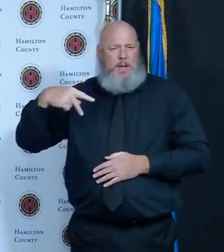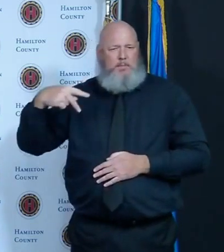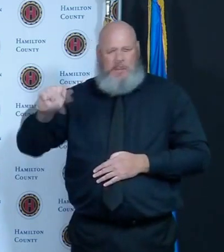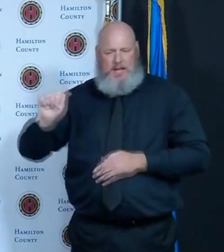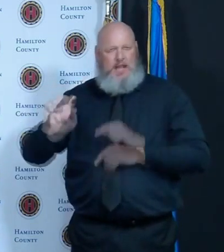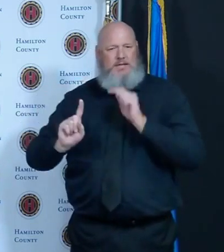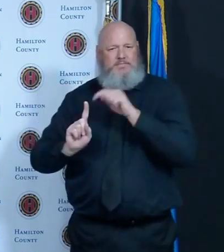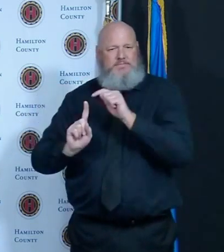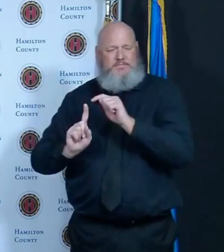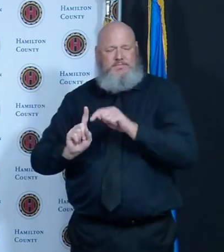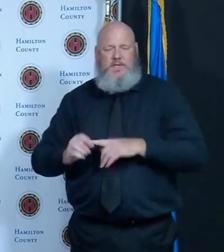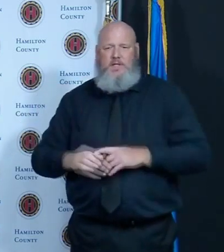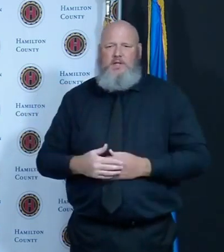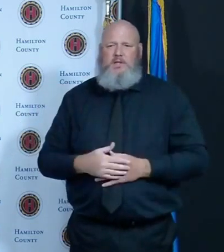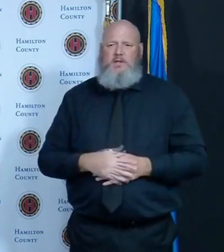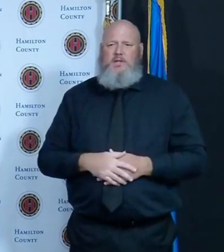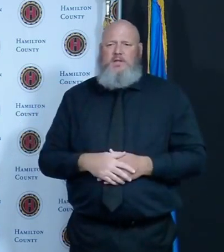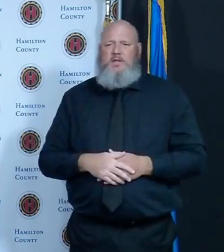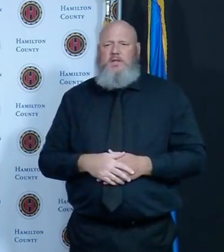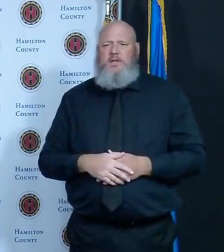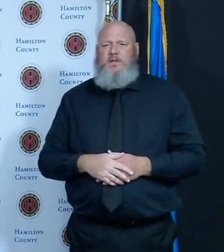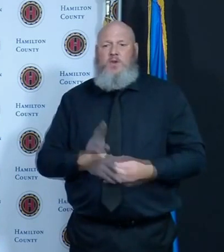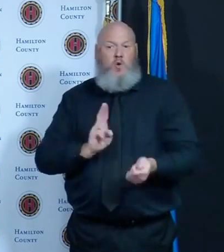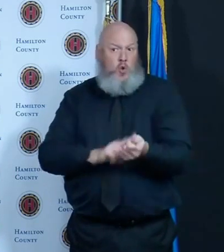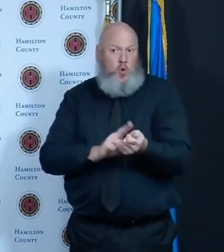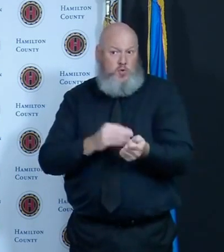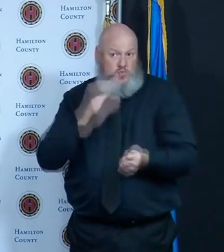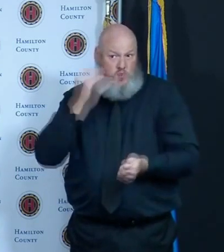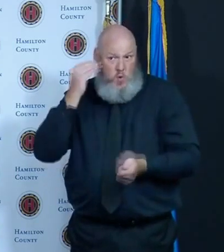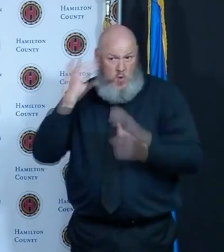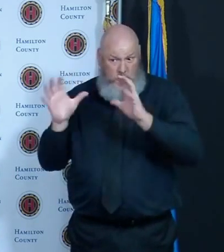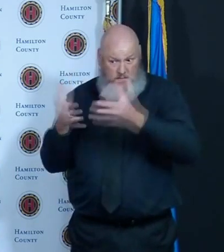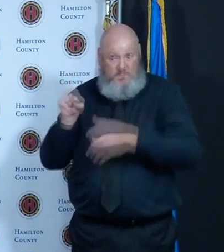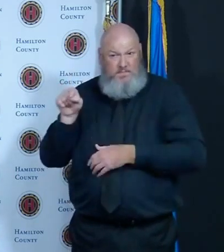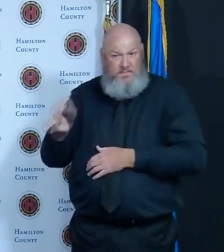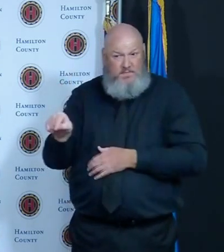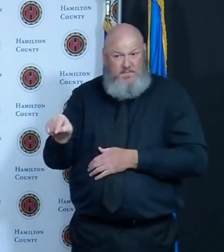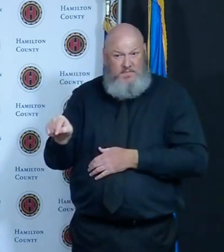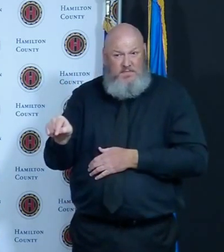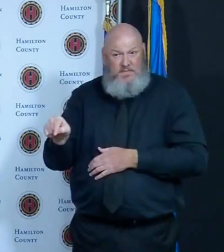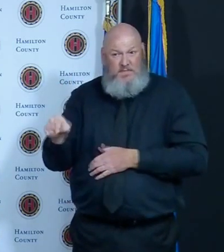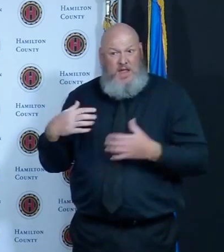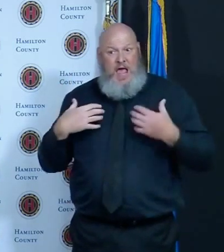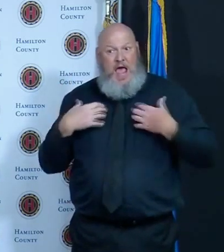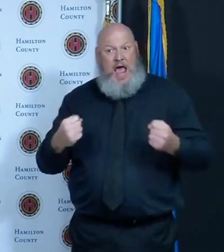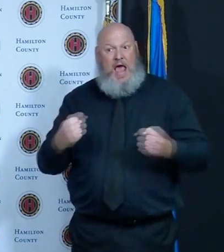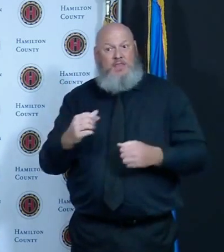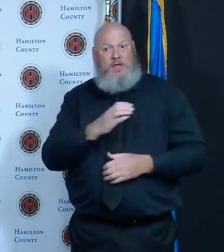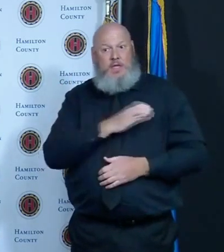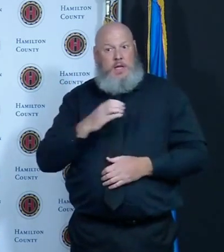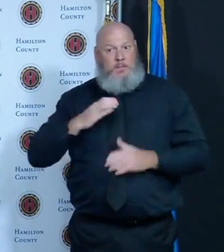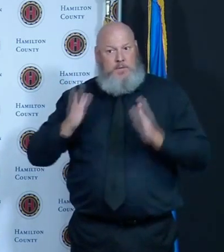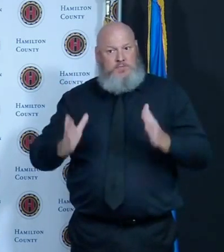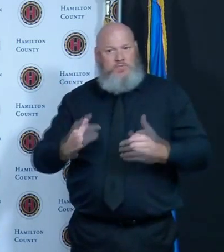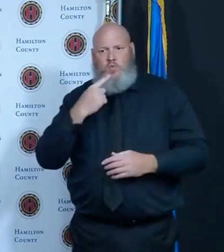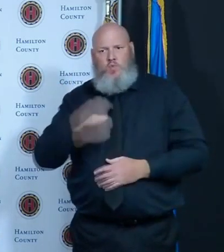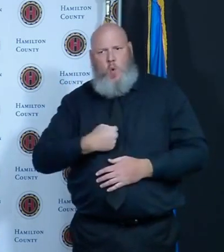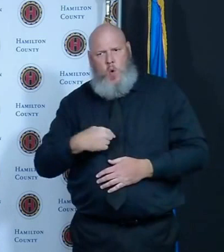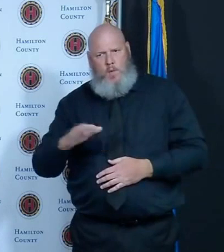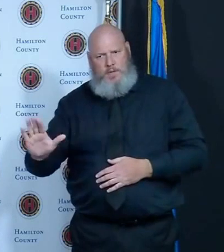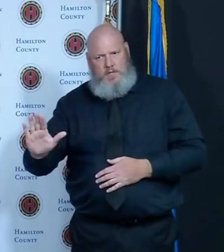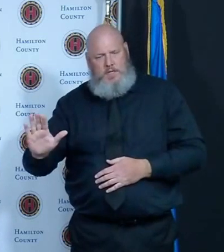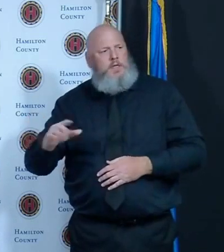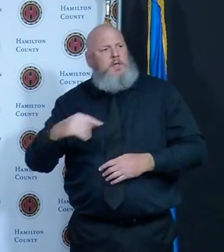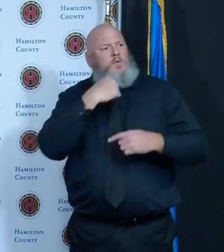say, though, related to nursing homes in particular, the health commissioner has assured me and assured the community that when a case